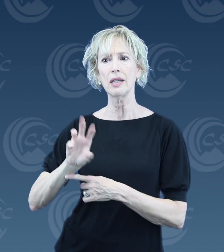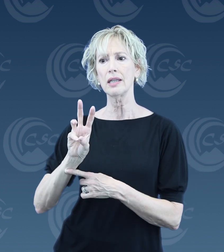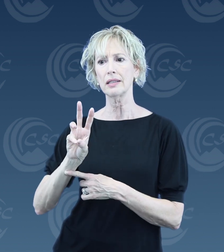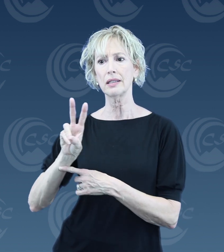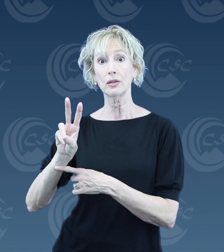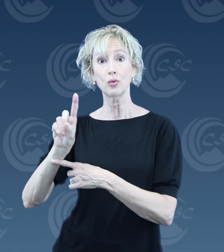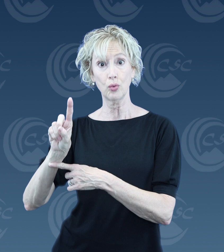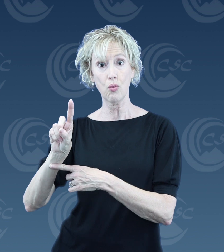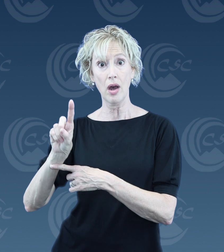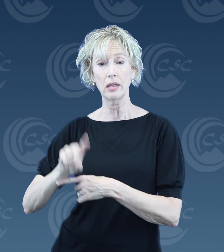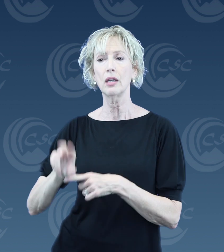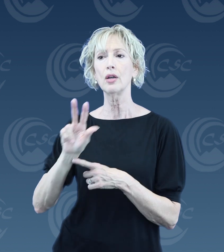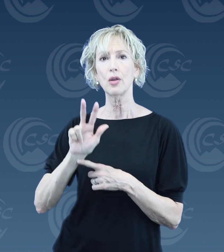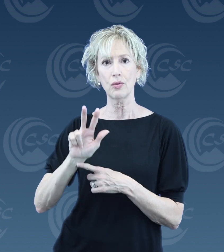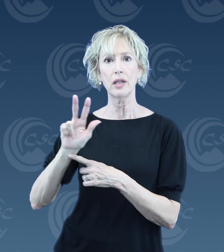1-800-621-3362.